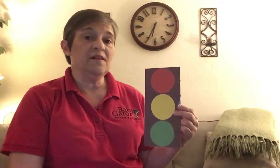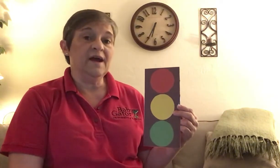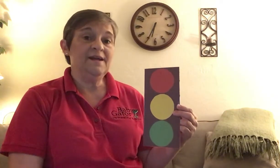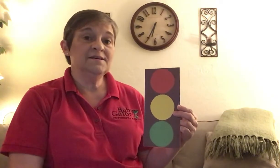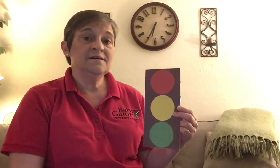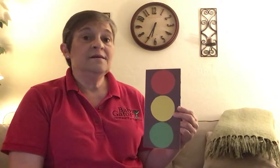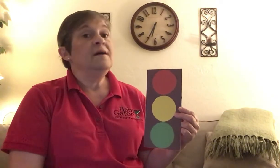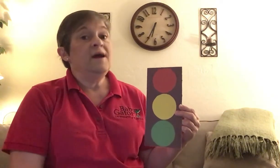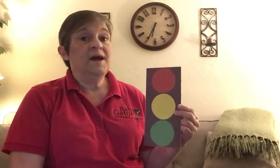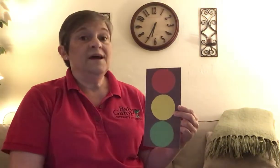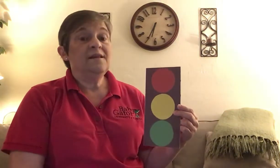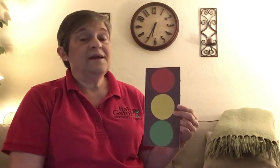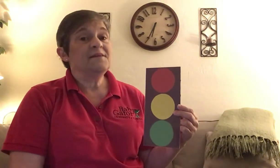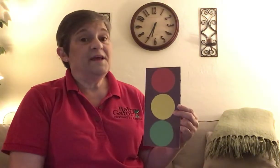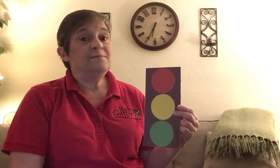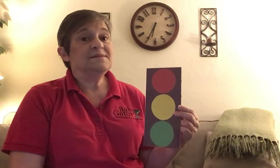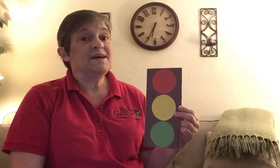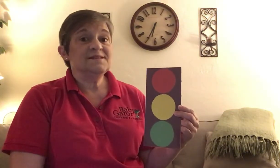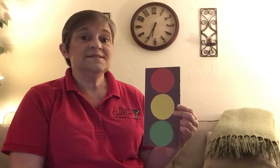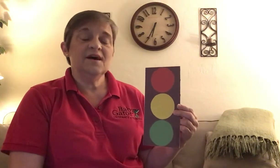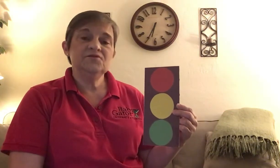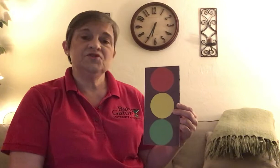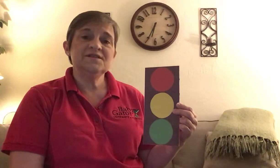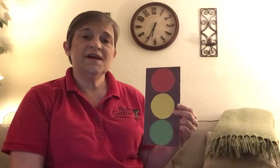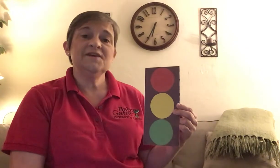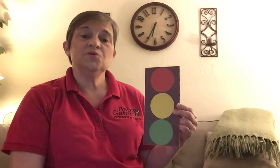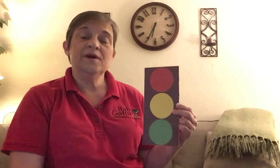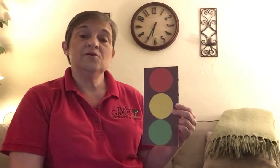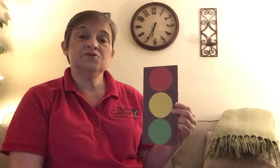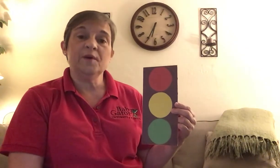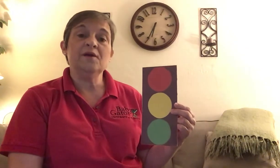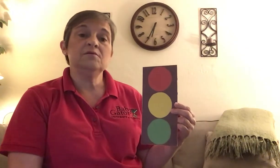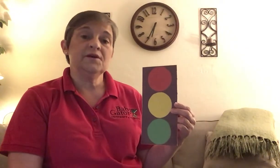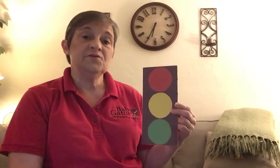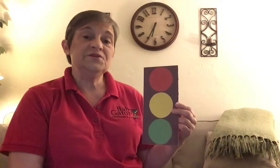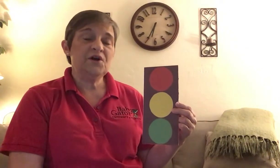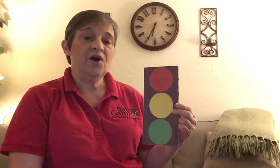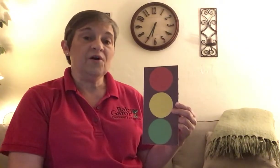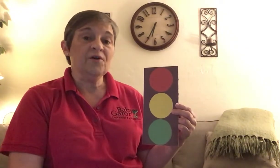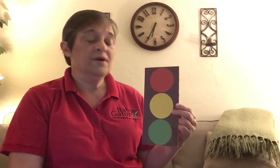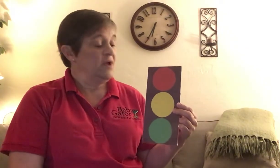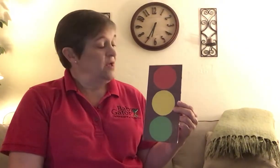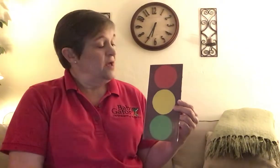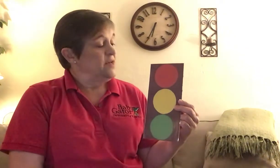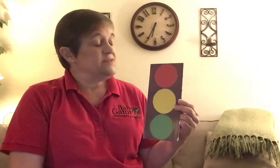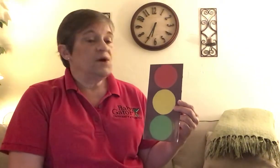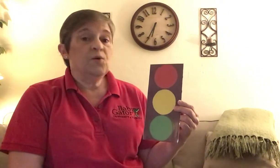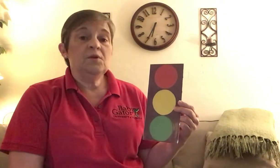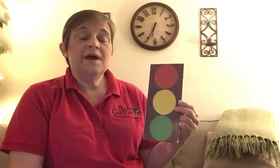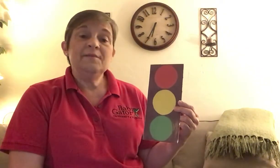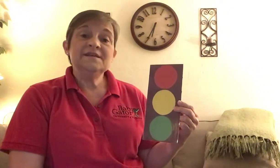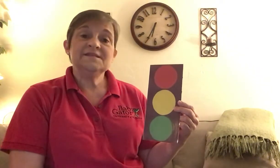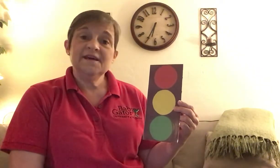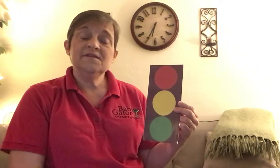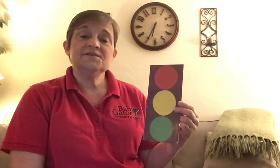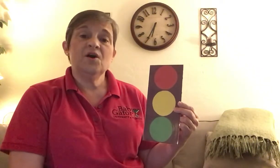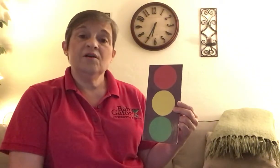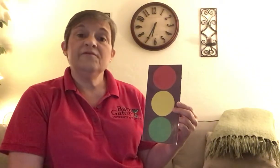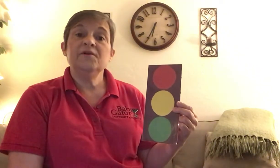Light. And like the name says, it sounds just like Twinkle Twinkle Little Star. So let me sing the song for you